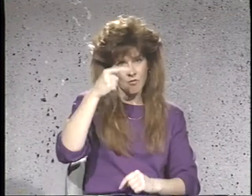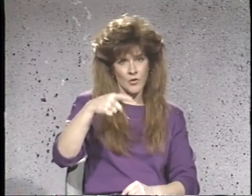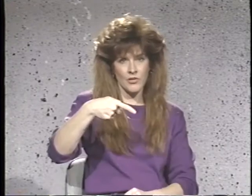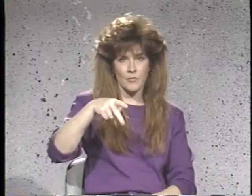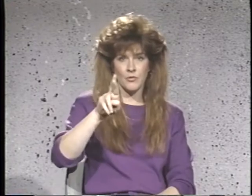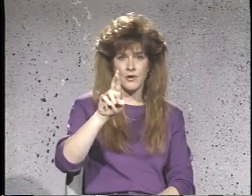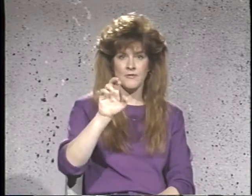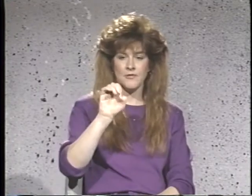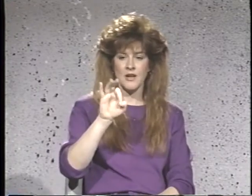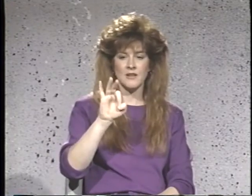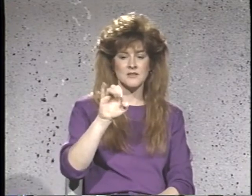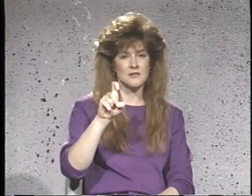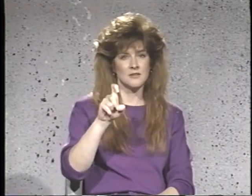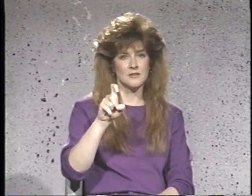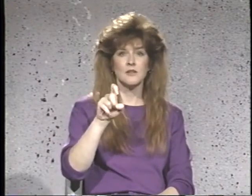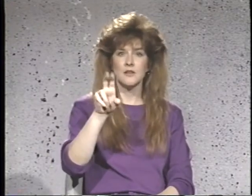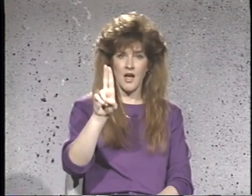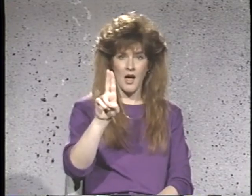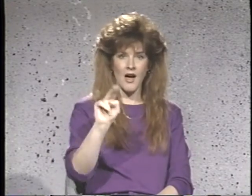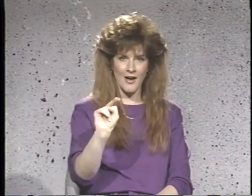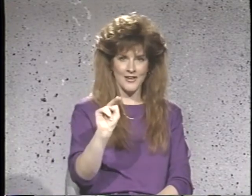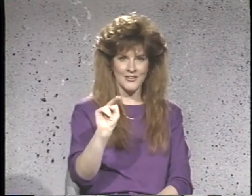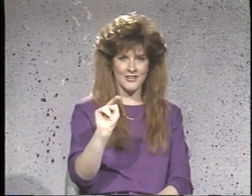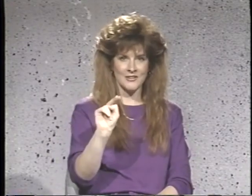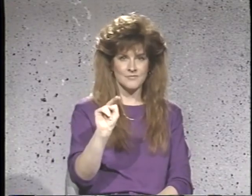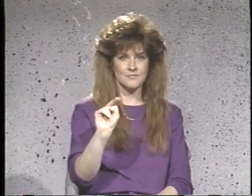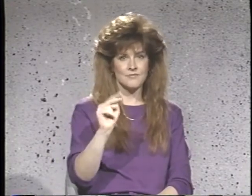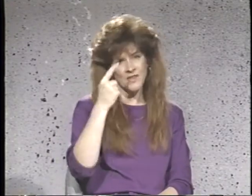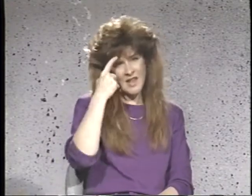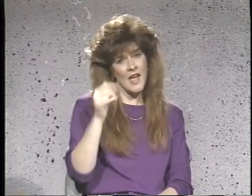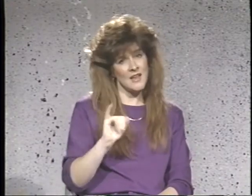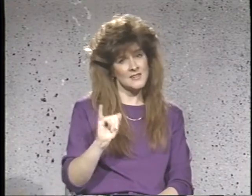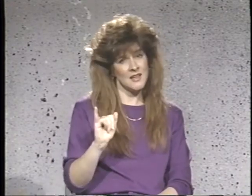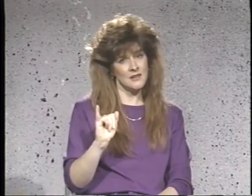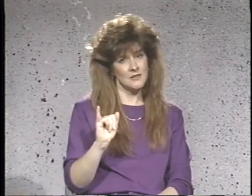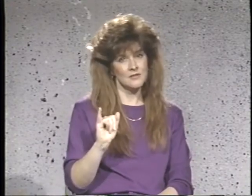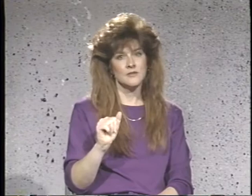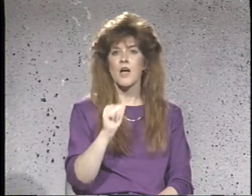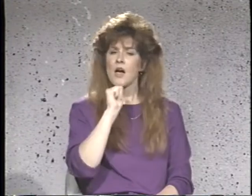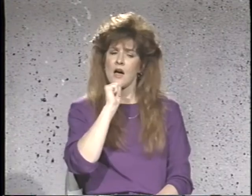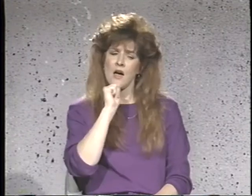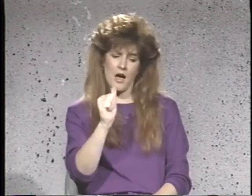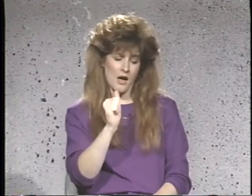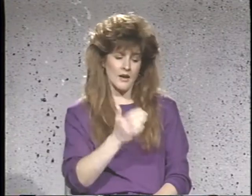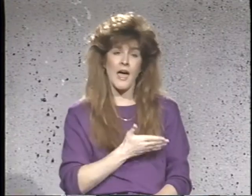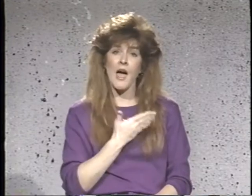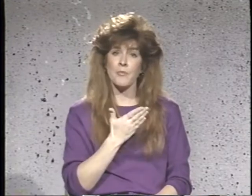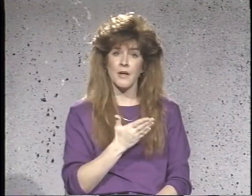the prefix un, as in unhappy